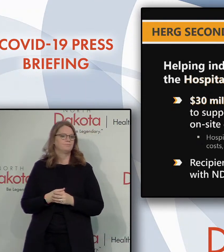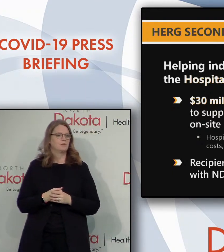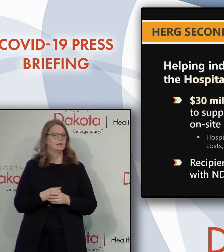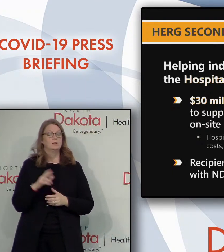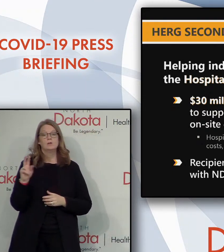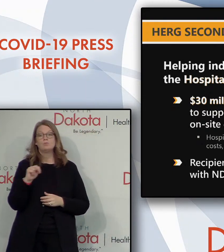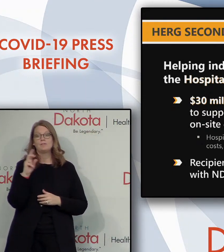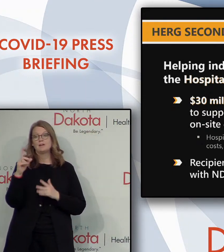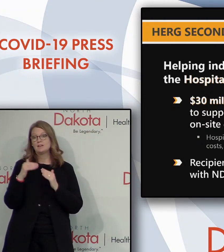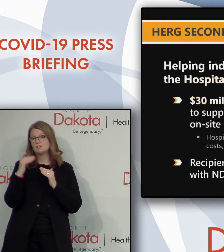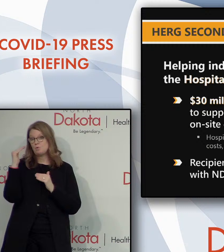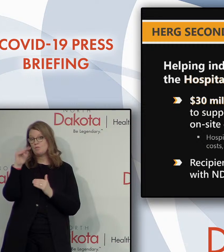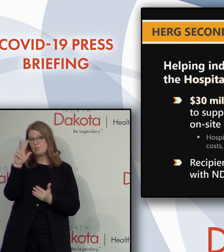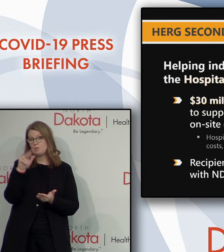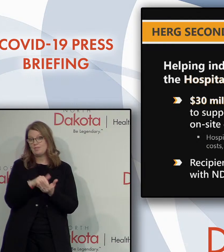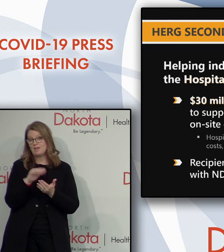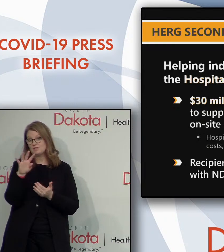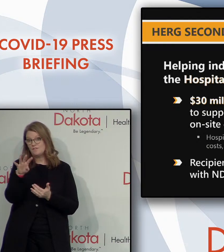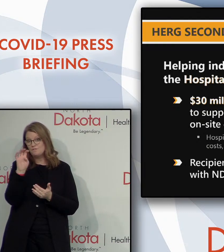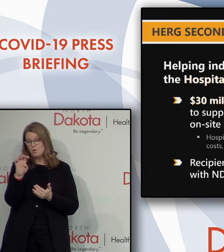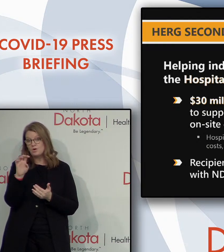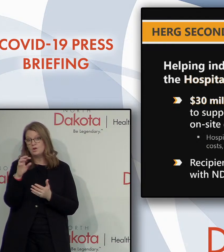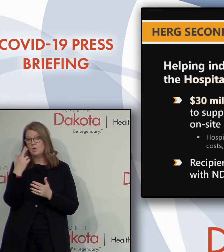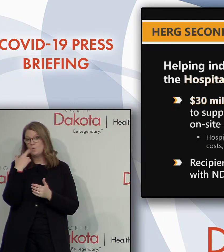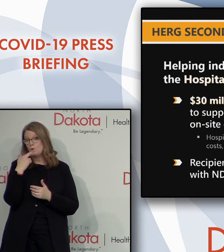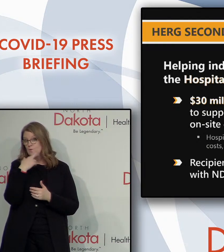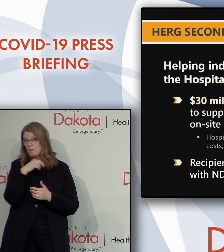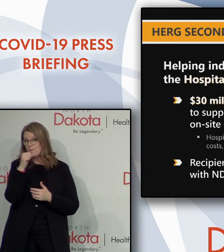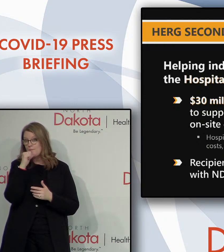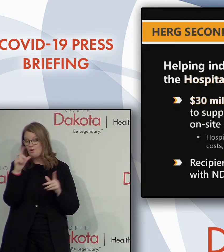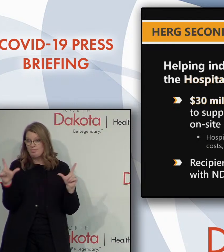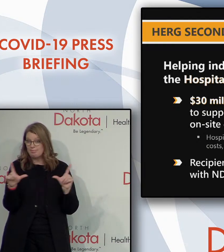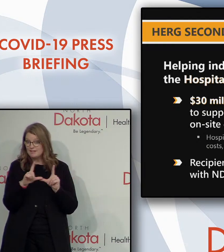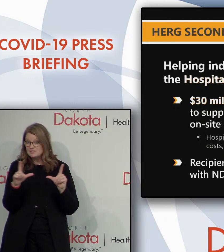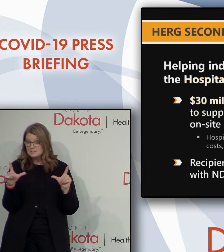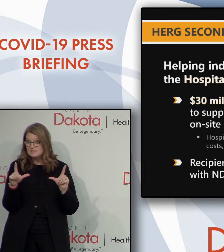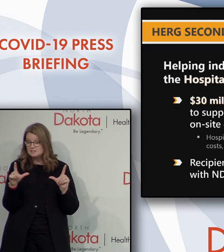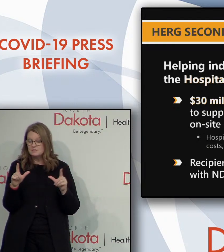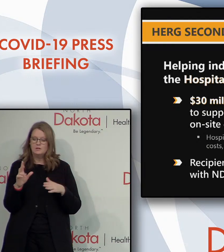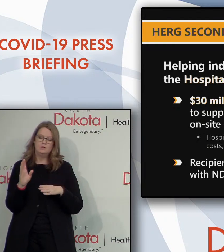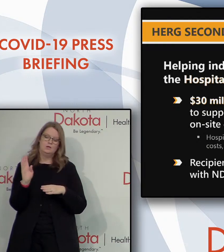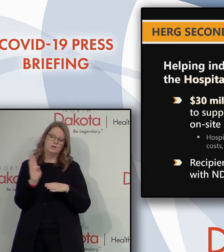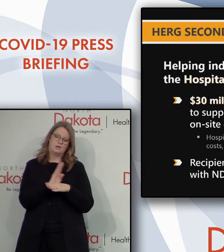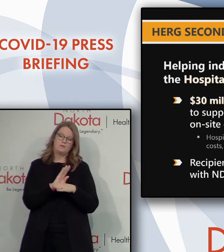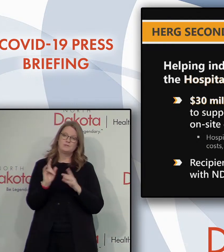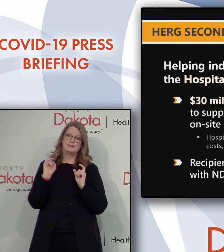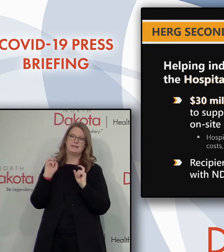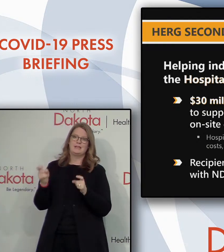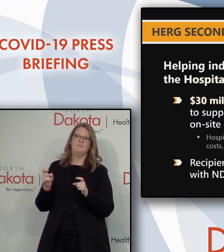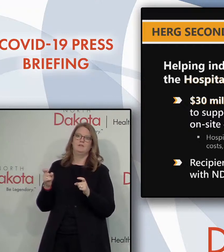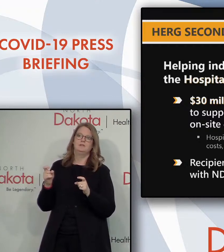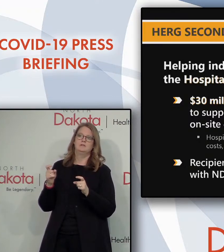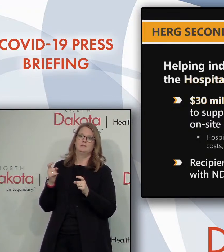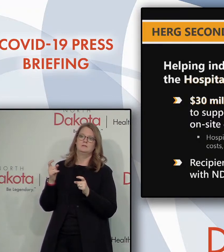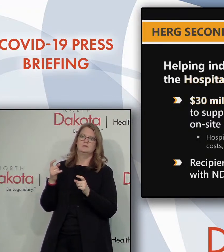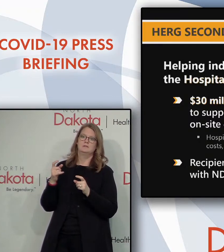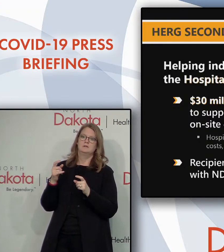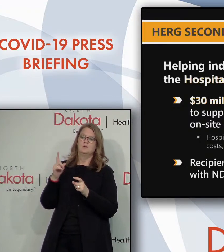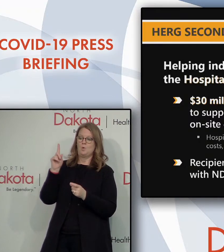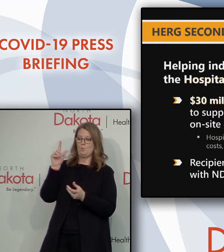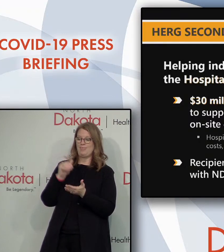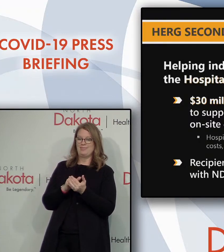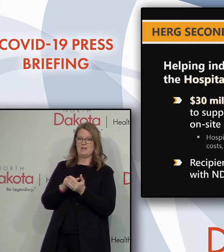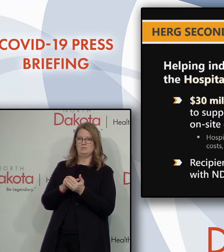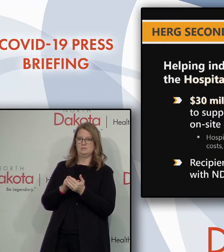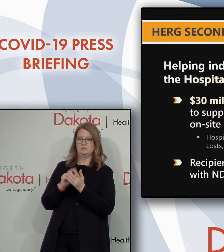over 3,400 restaurant and bar licenses throughout the state. Commerce has awarded grants to 1,000 grants